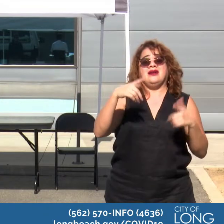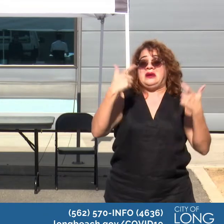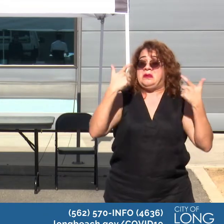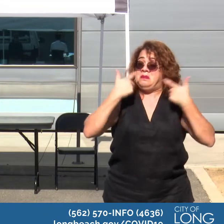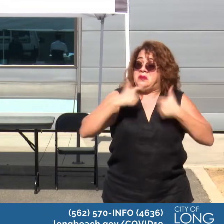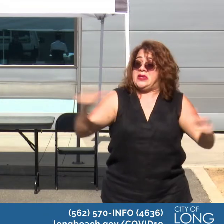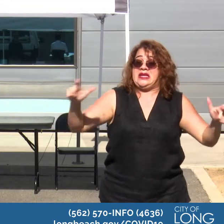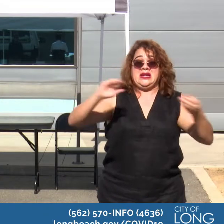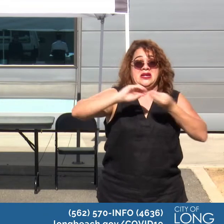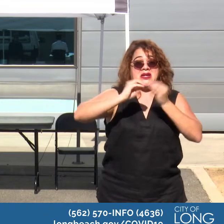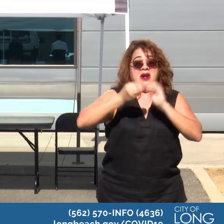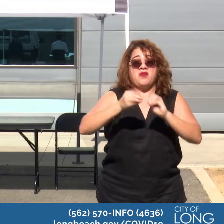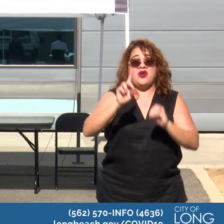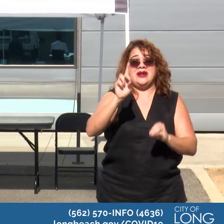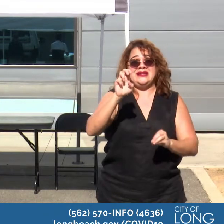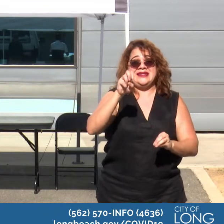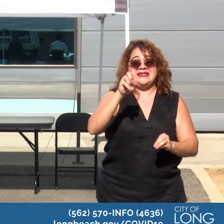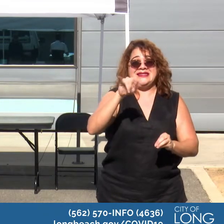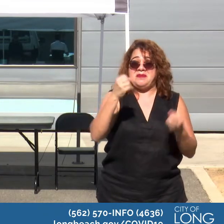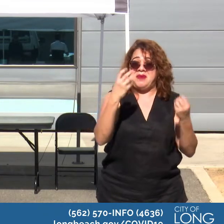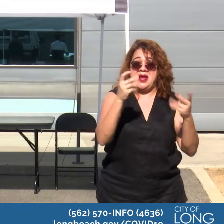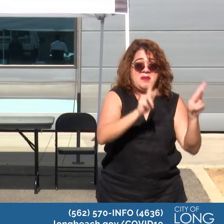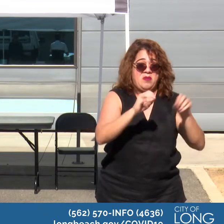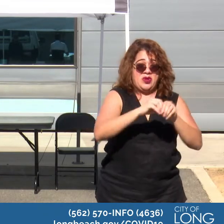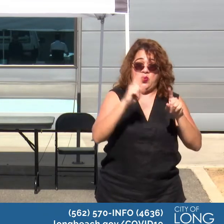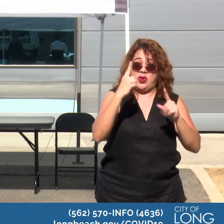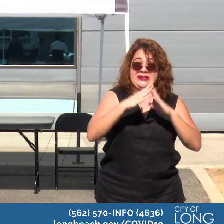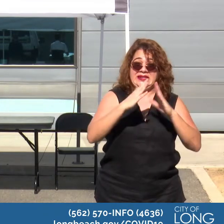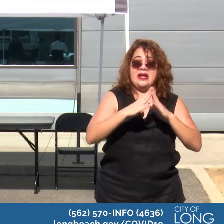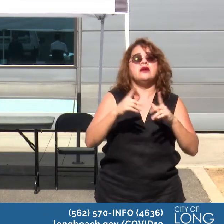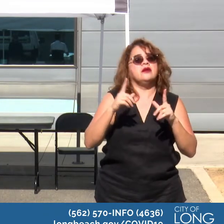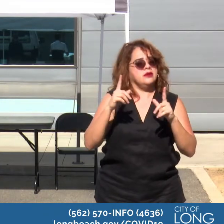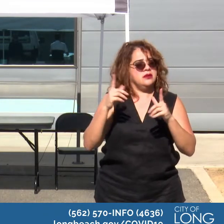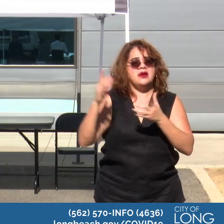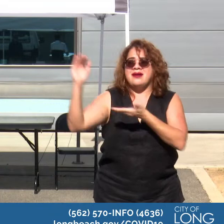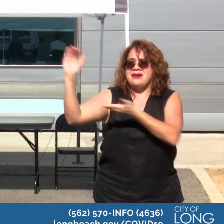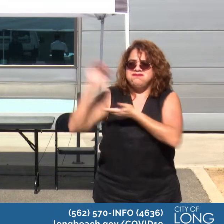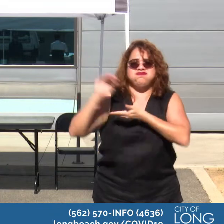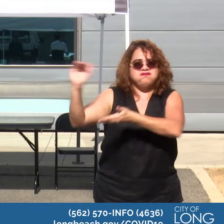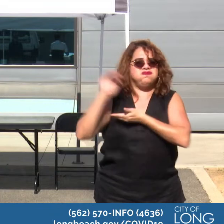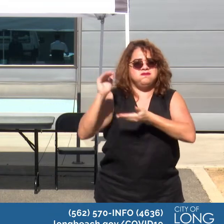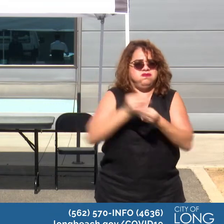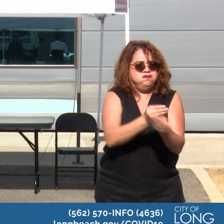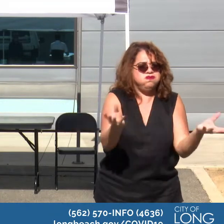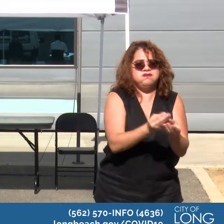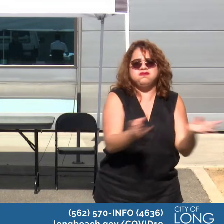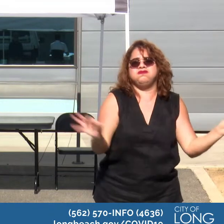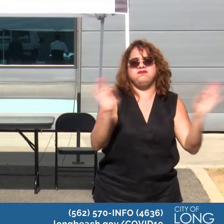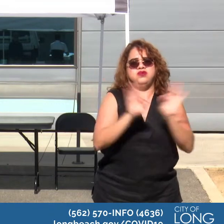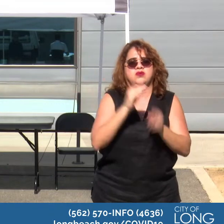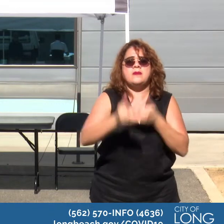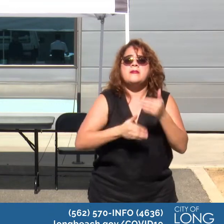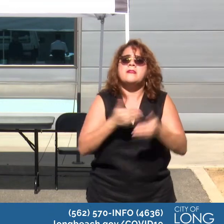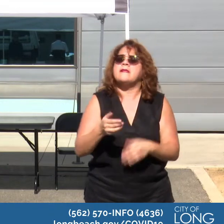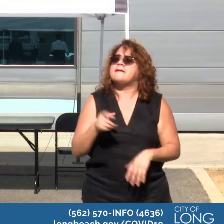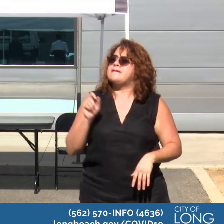Next question's also from Fox 11. With everything you've had to go through personally, what does it mean for you to be getting the vaccine